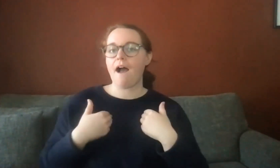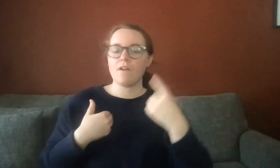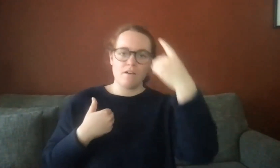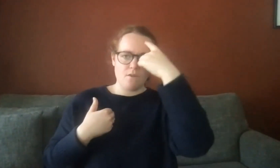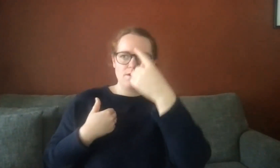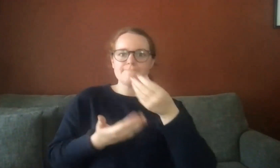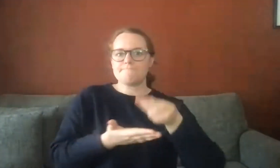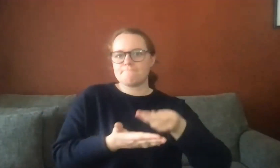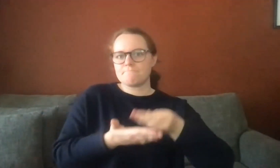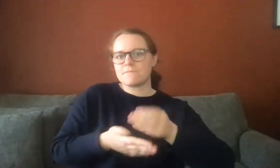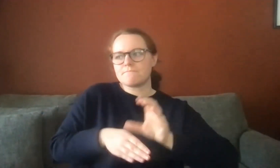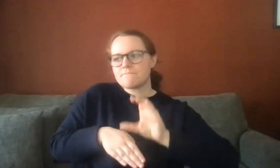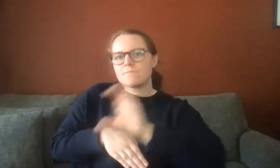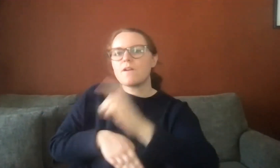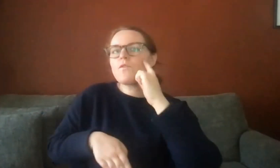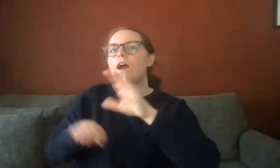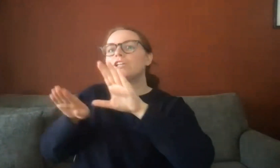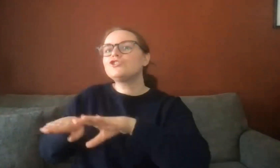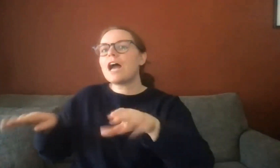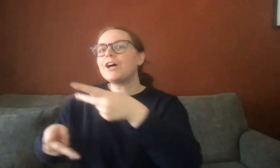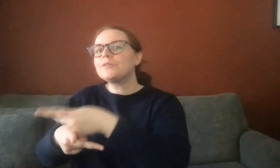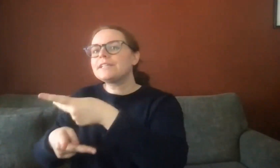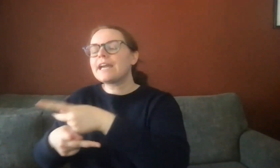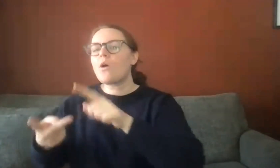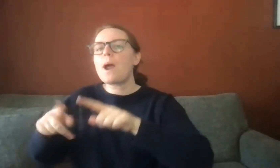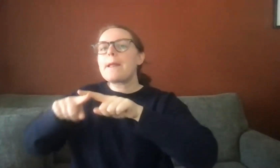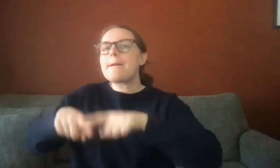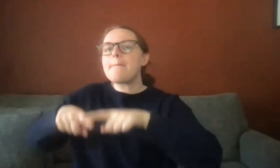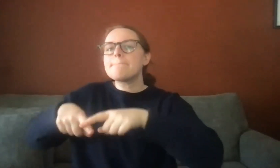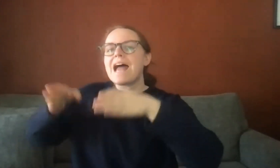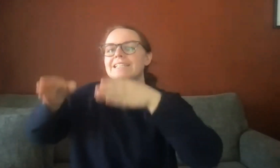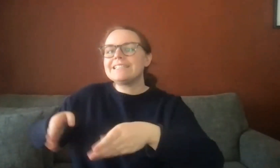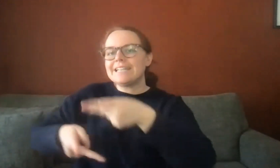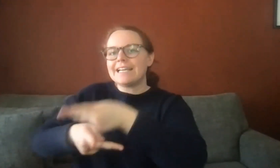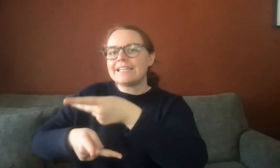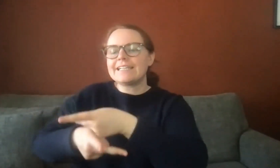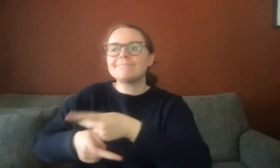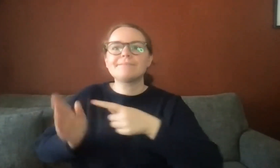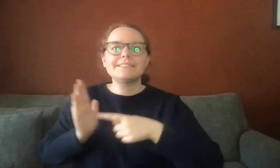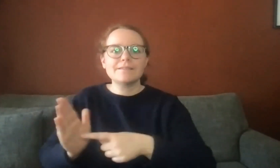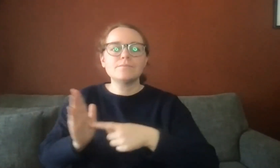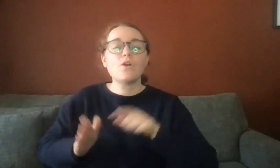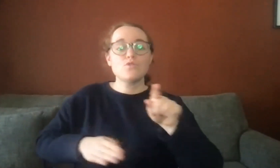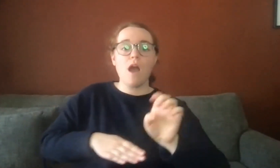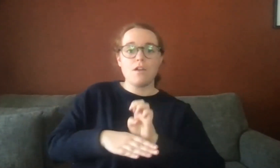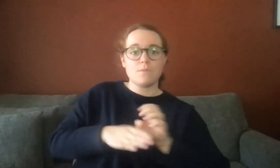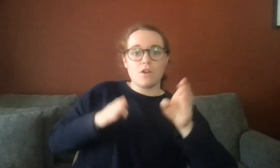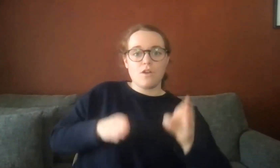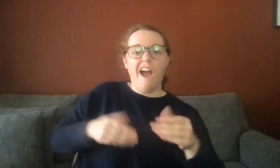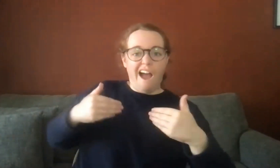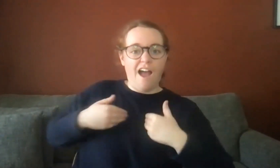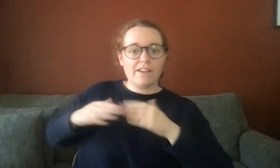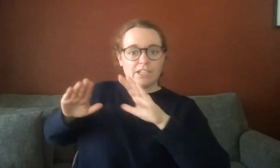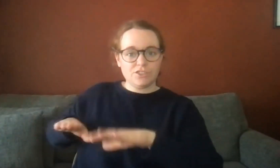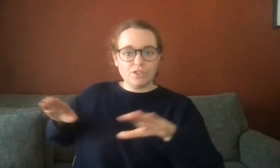or dependent care, so that would be, as the entrepreneur, if you have children who you would benefit, they require care